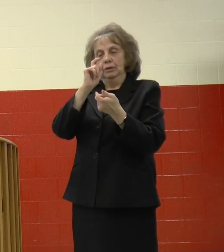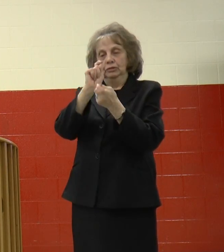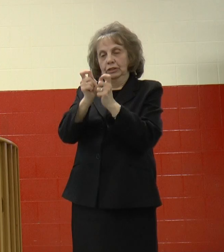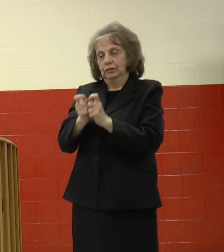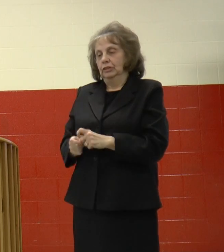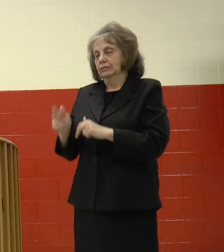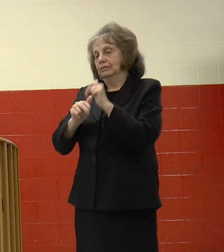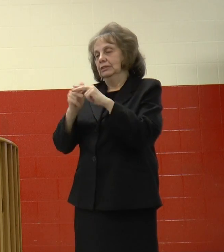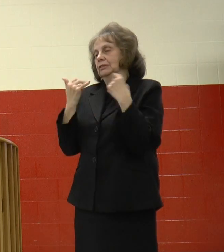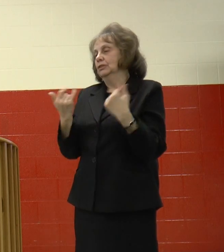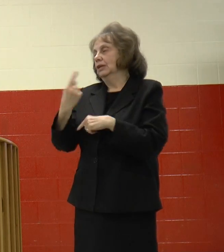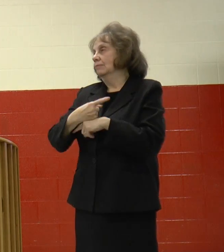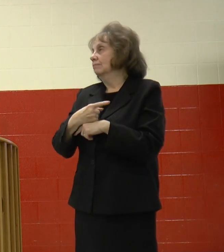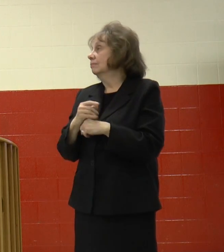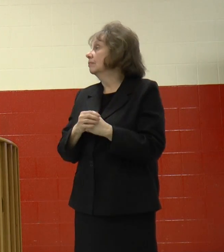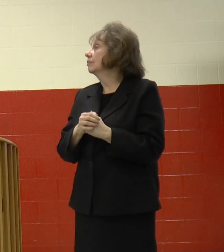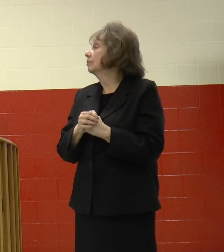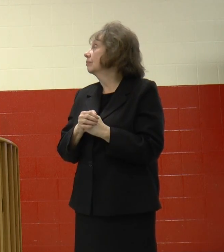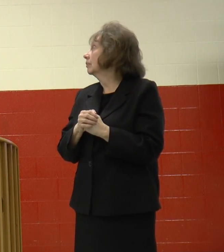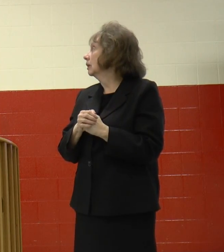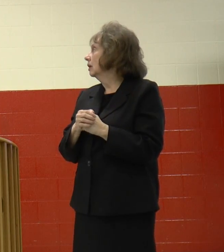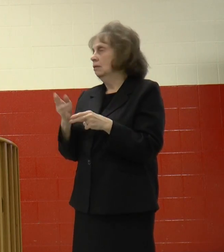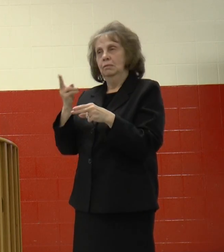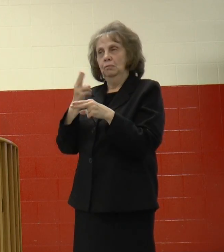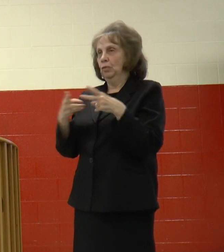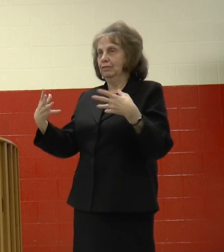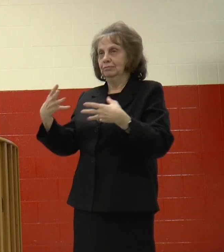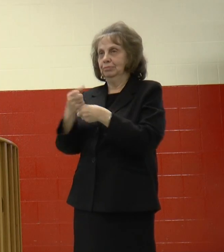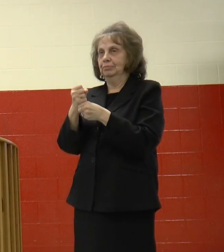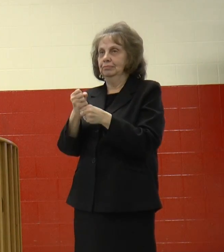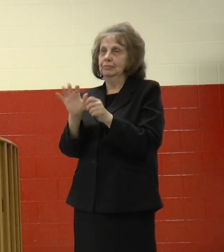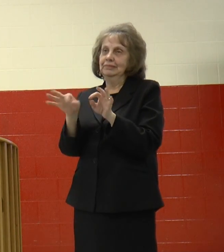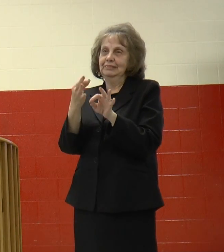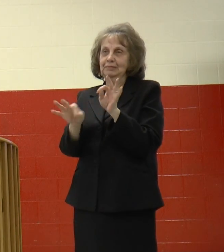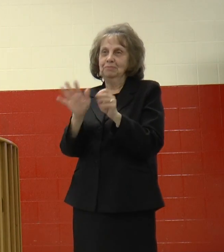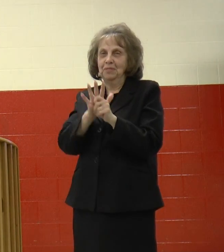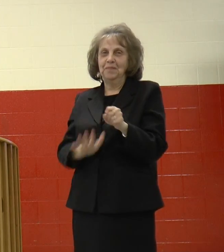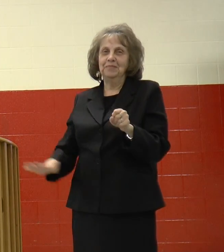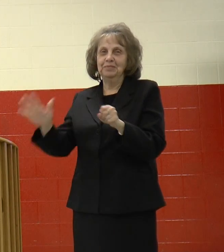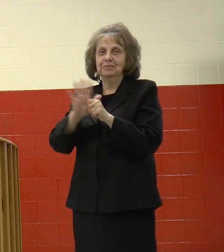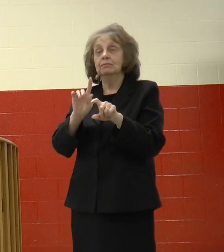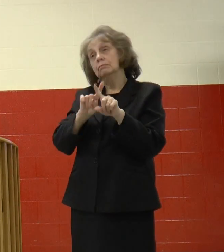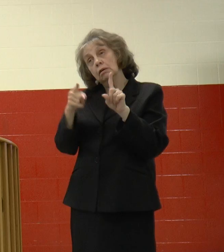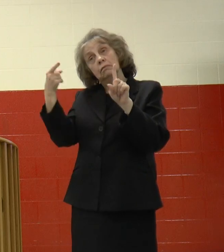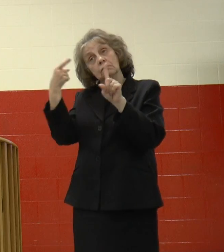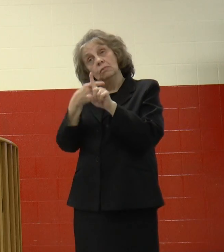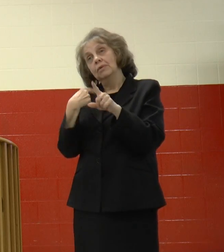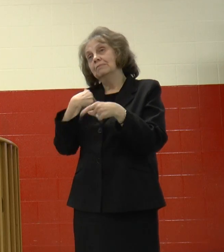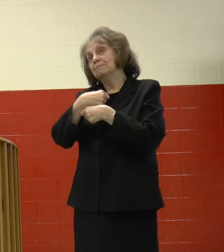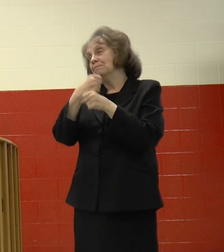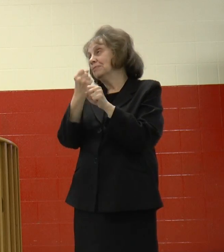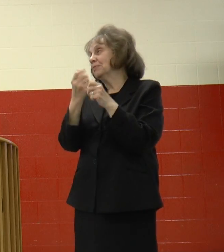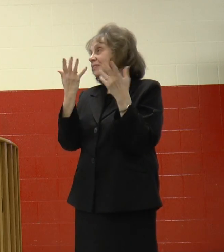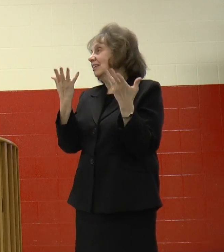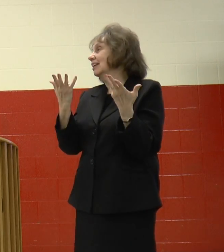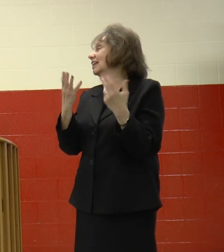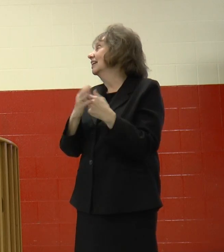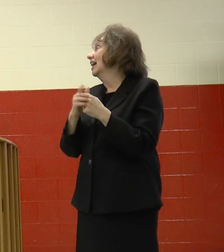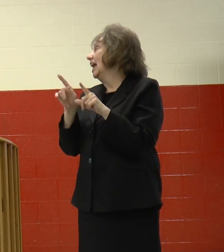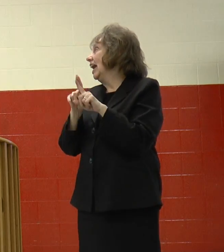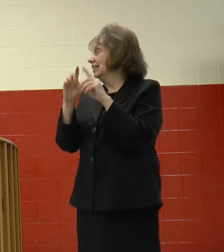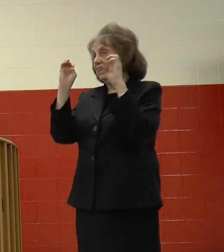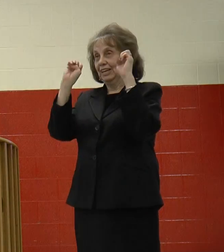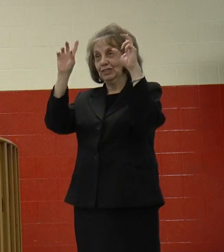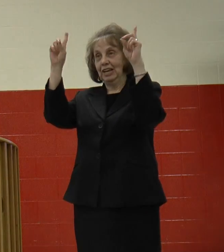today. So that's a very brief and simplistic overview, but the point that we want to make is that as